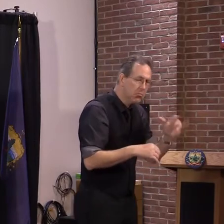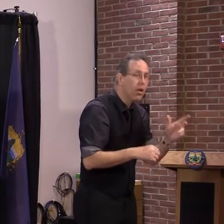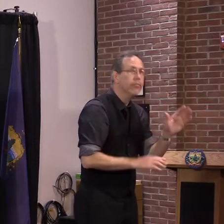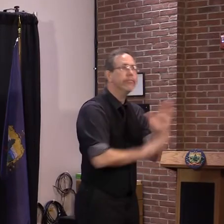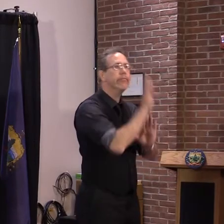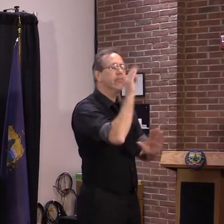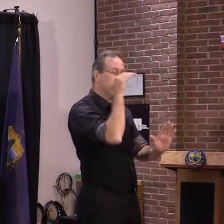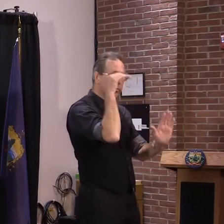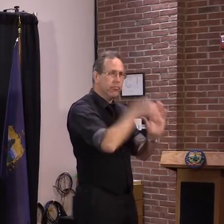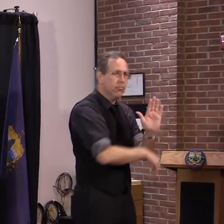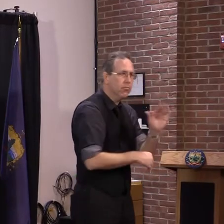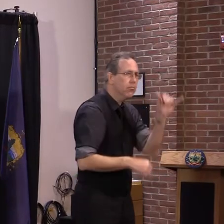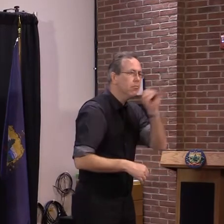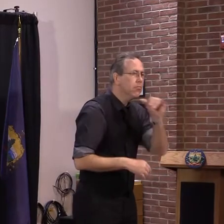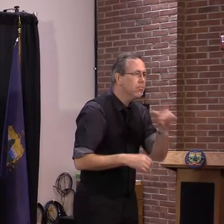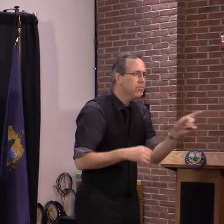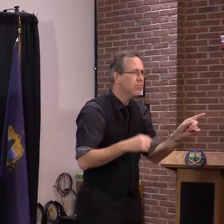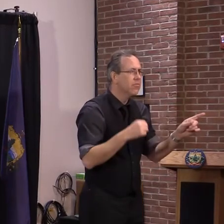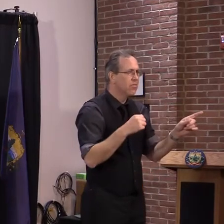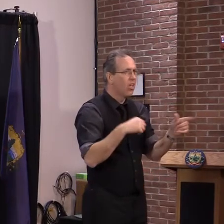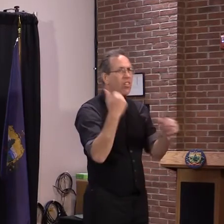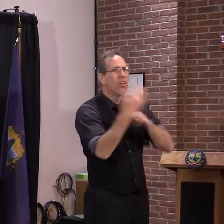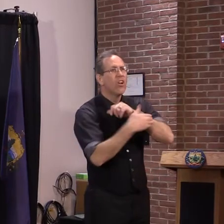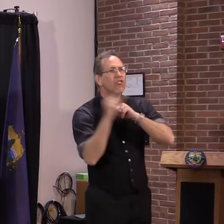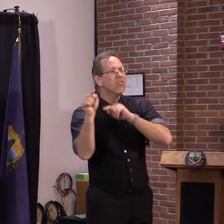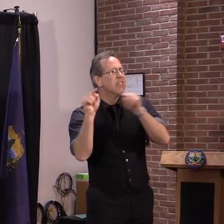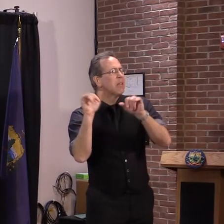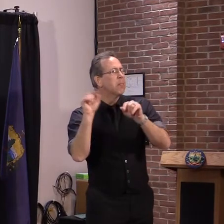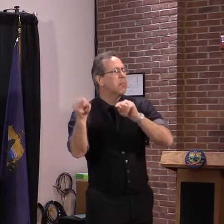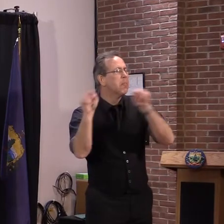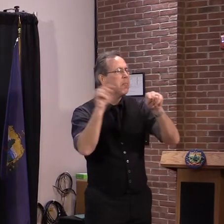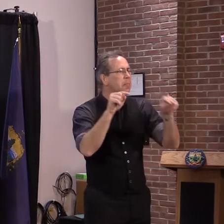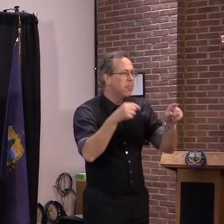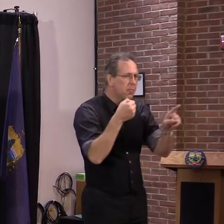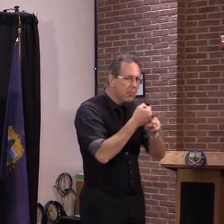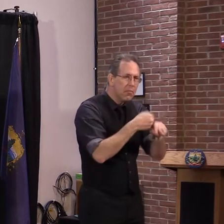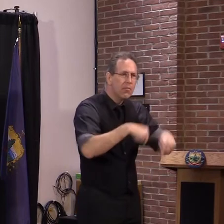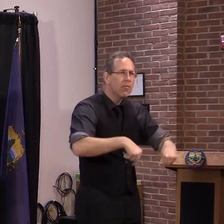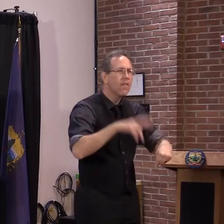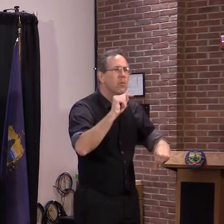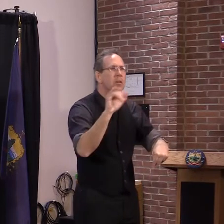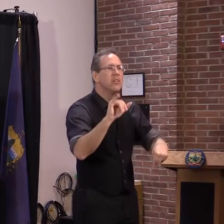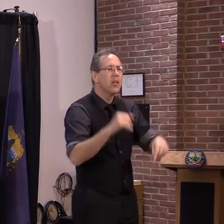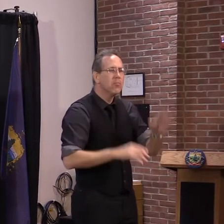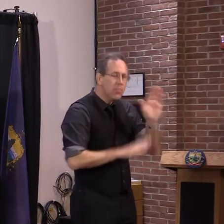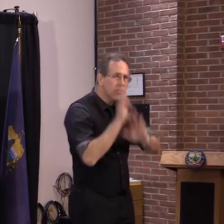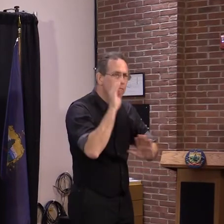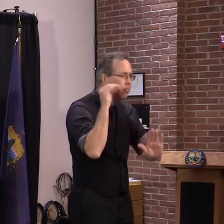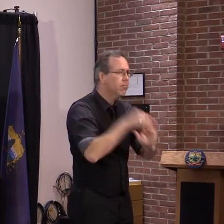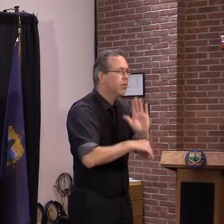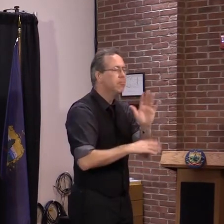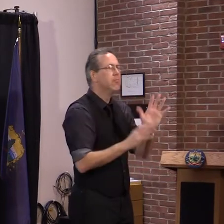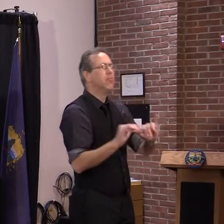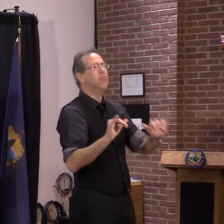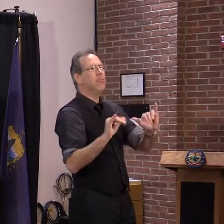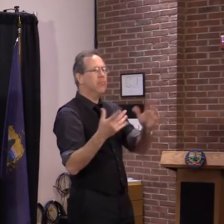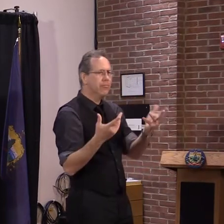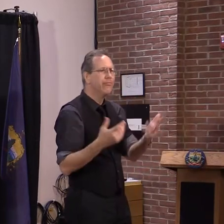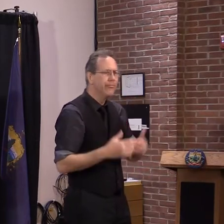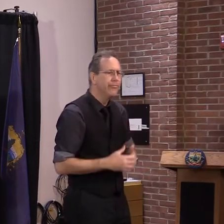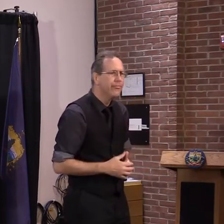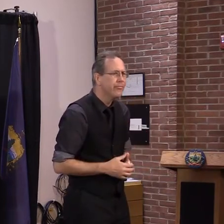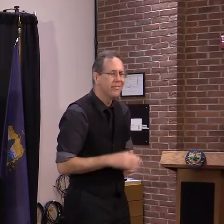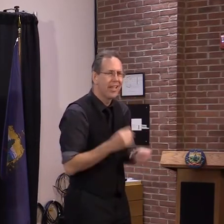here. We saw it in other countries. We're seeing it here in Vermont. We're seeing it across the country here. And we'll continue, I